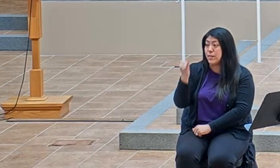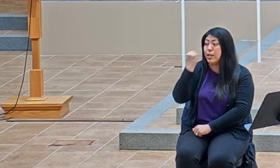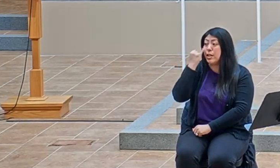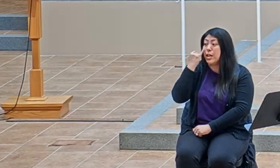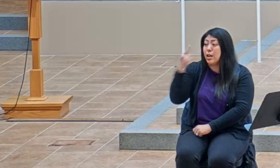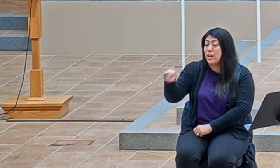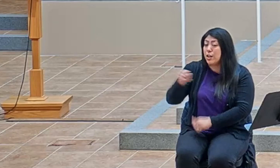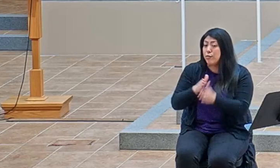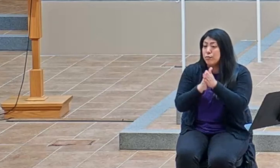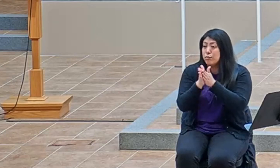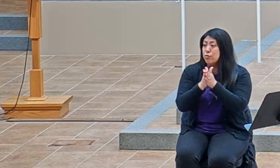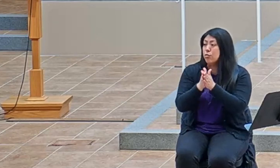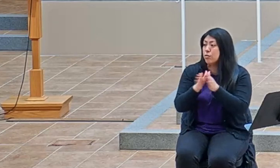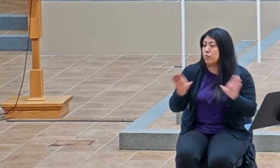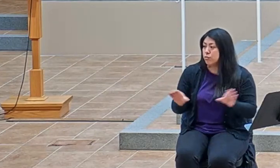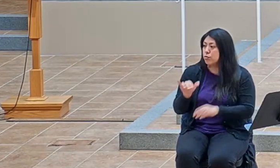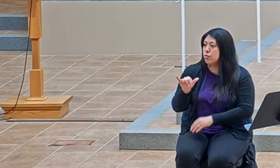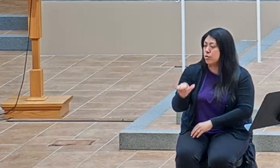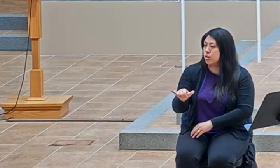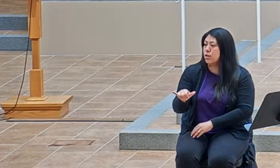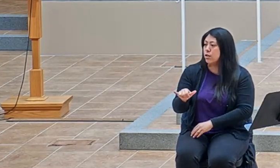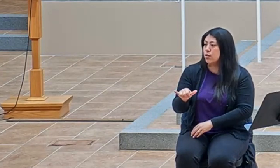If you strive to do that,